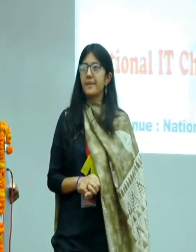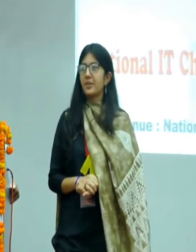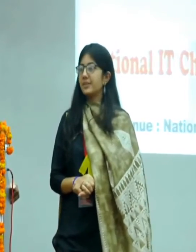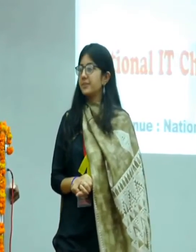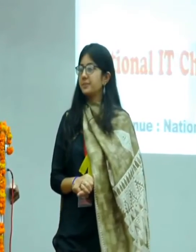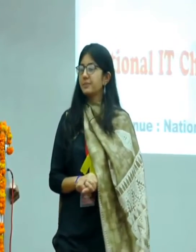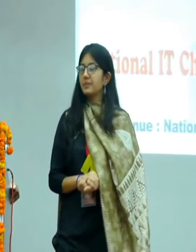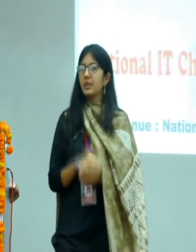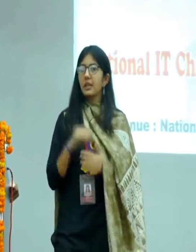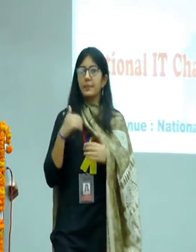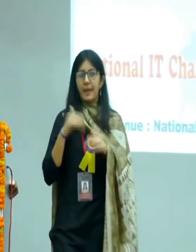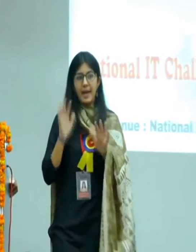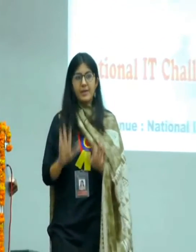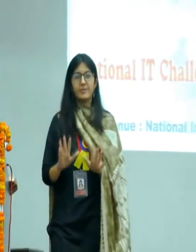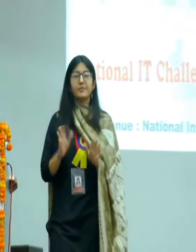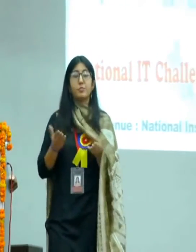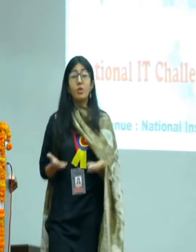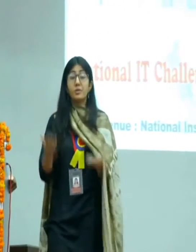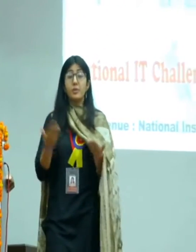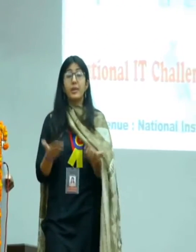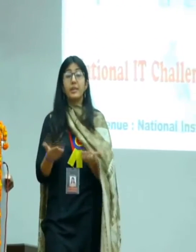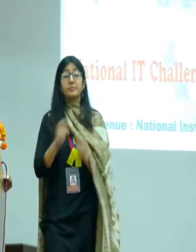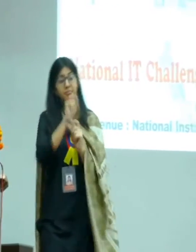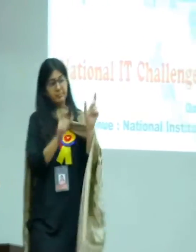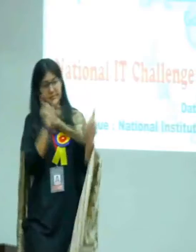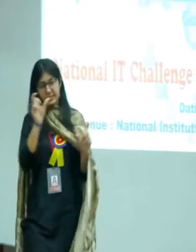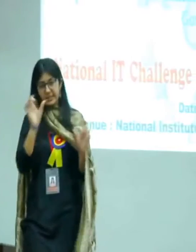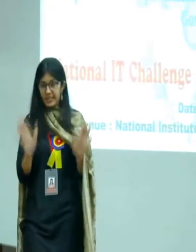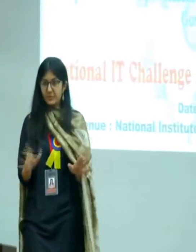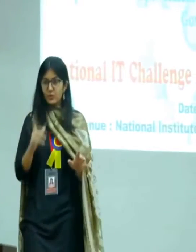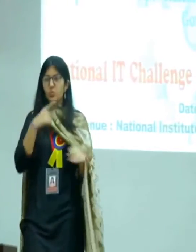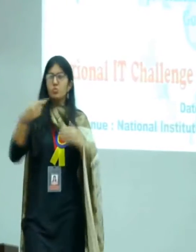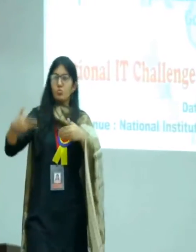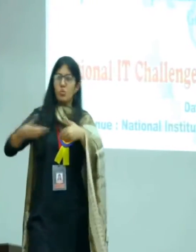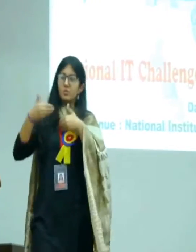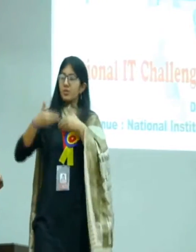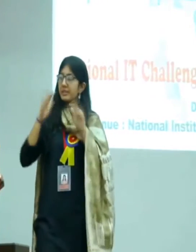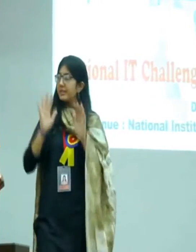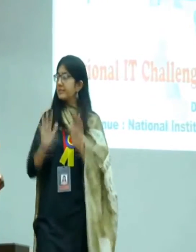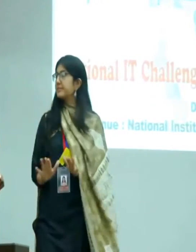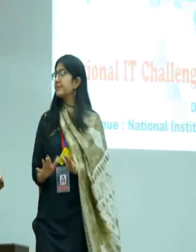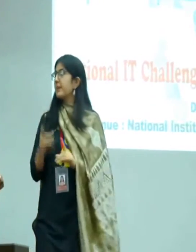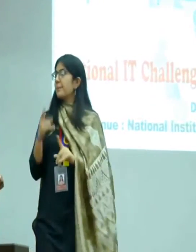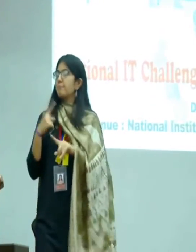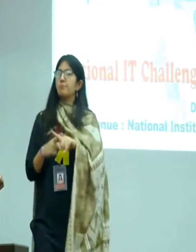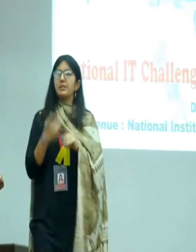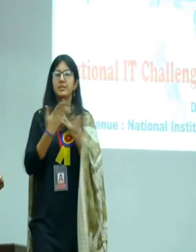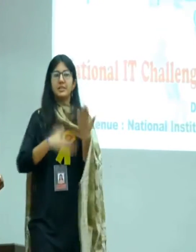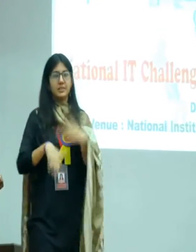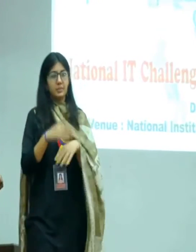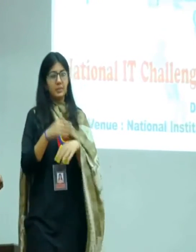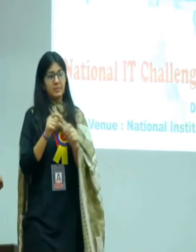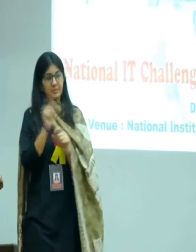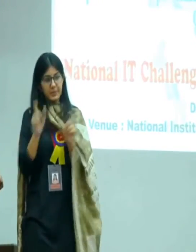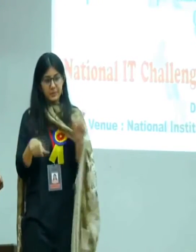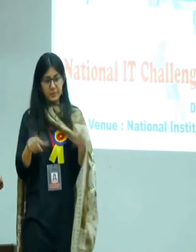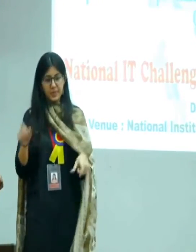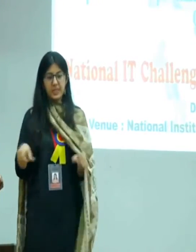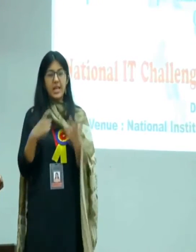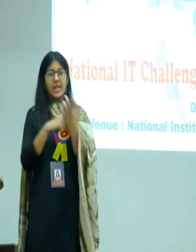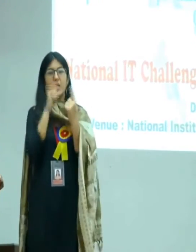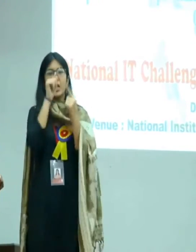We have our motivators who motivate us, plus our Divyangjan,